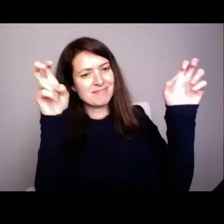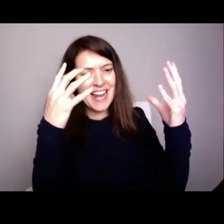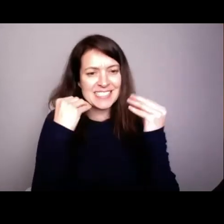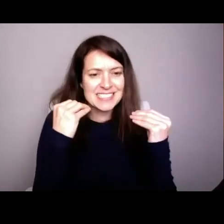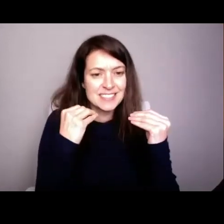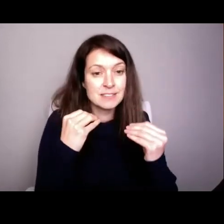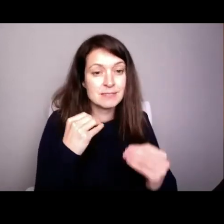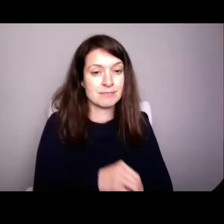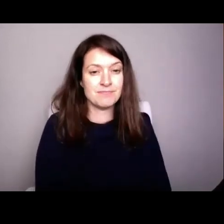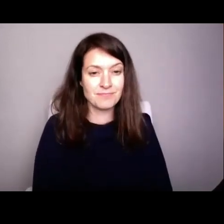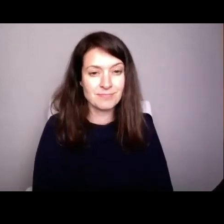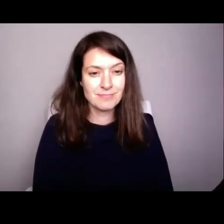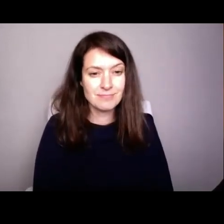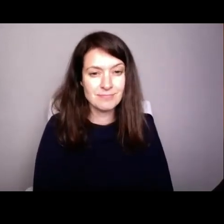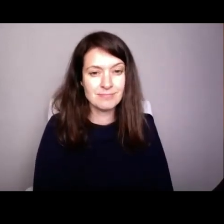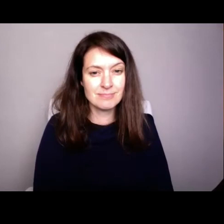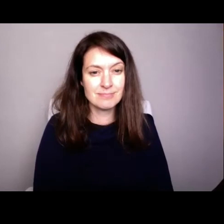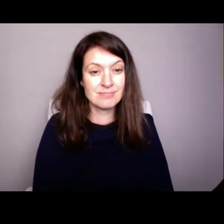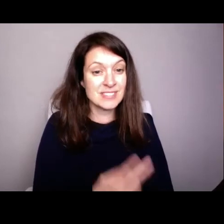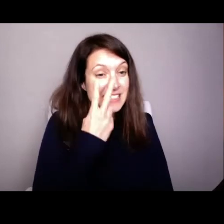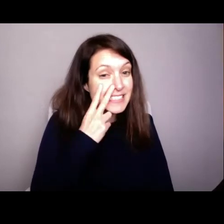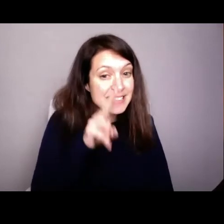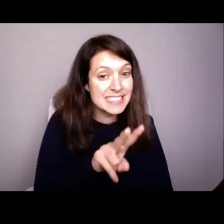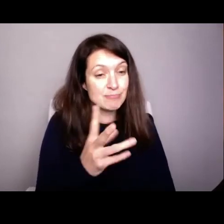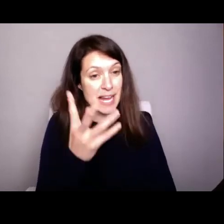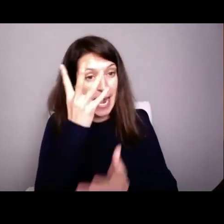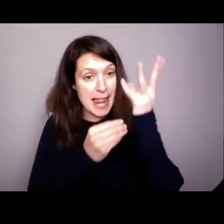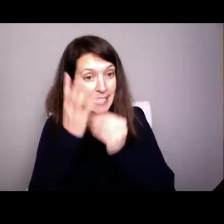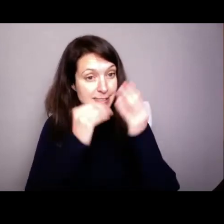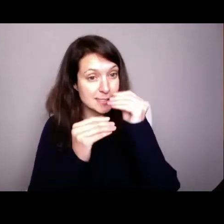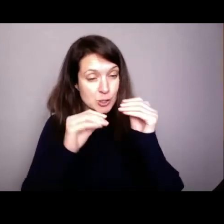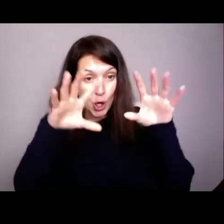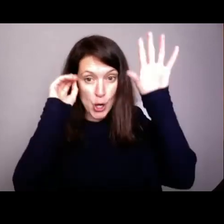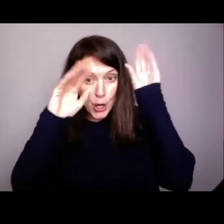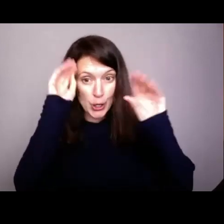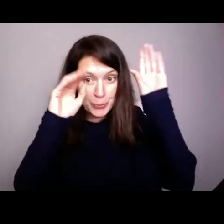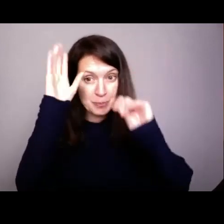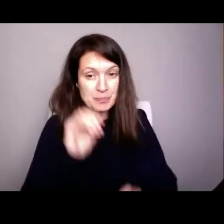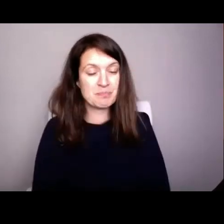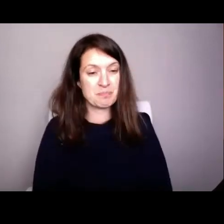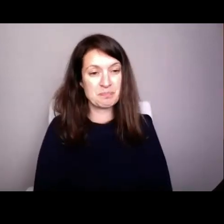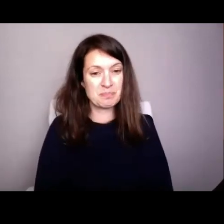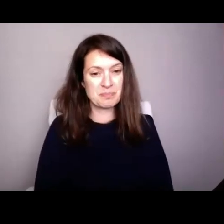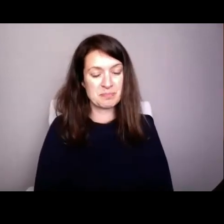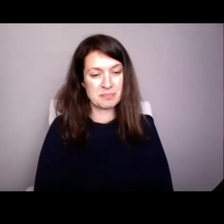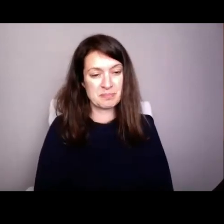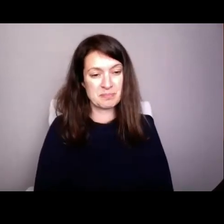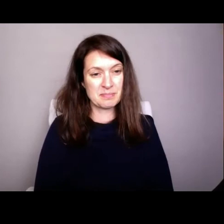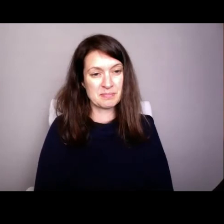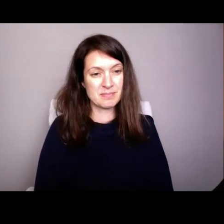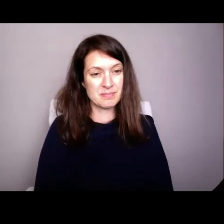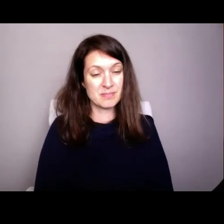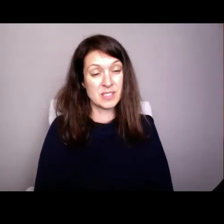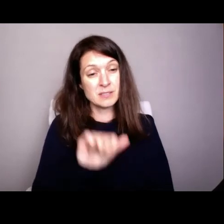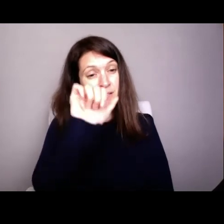can be reduced by seeing if your institutional processes reflect either the medical model